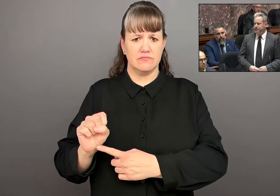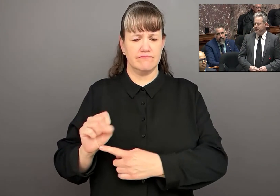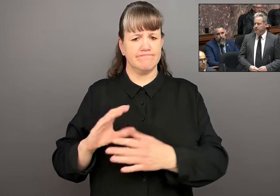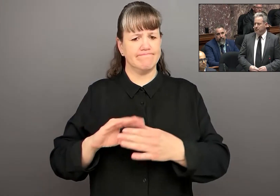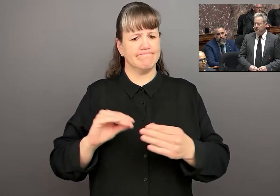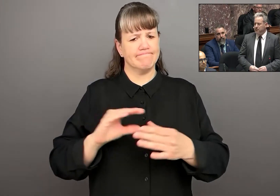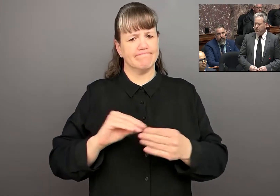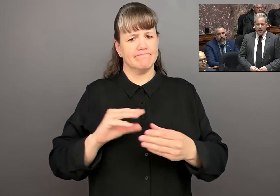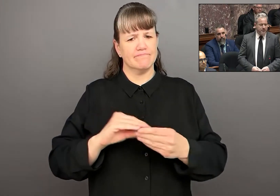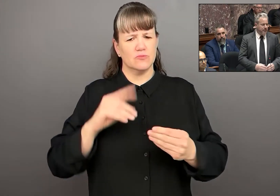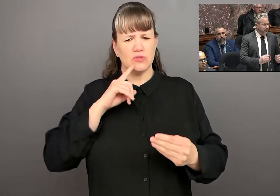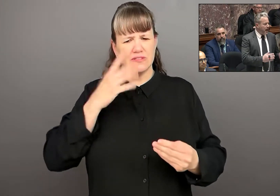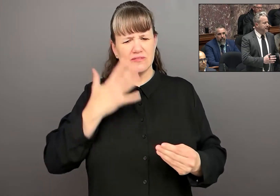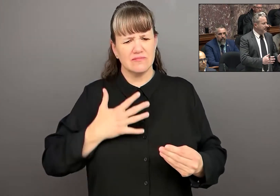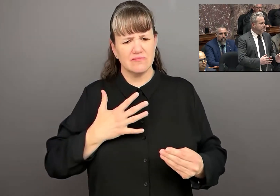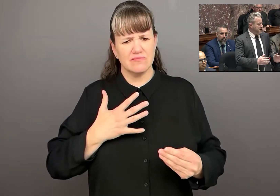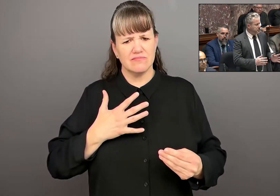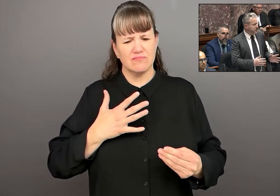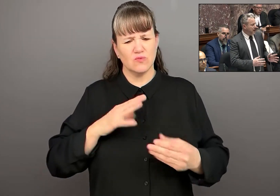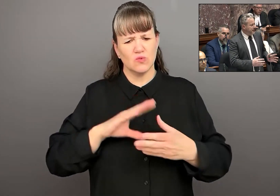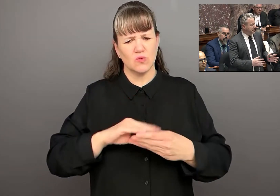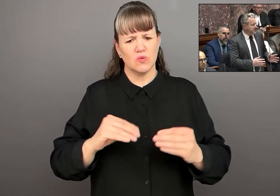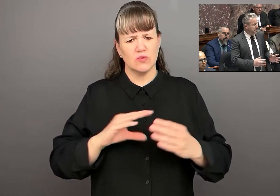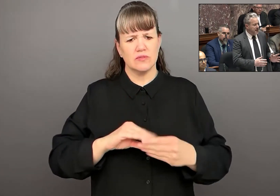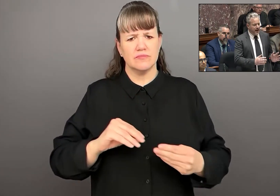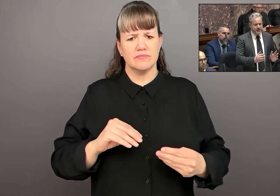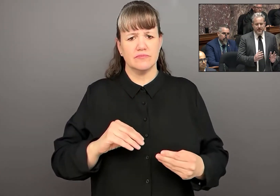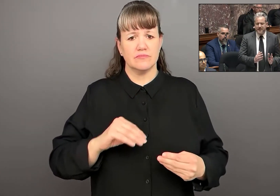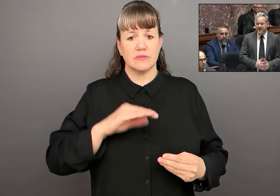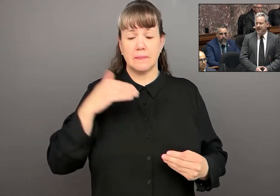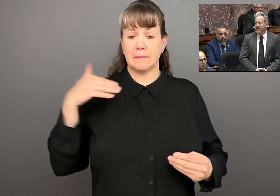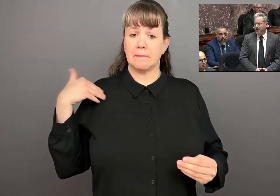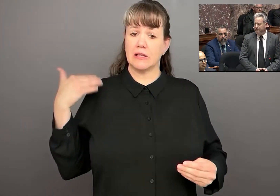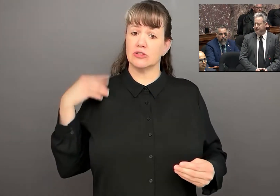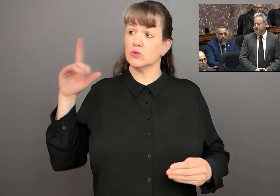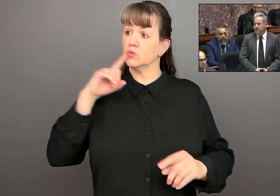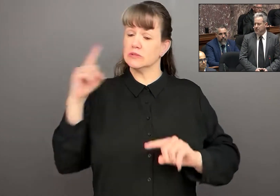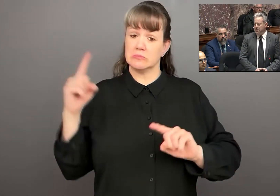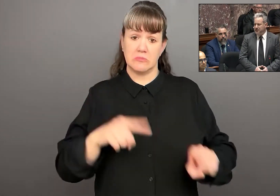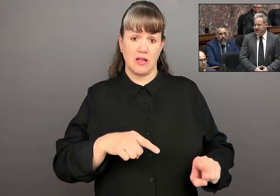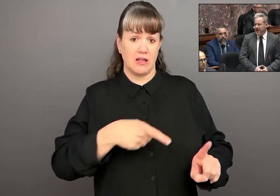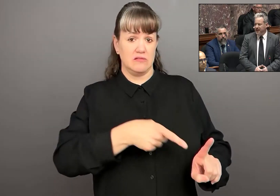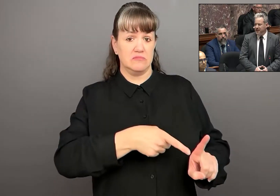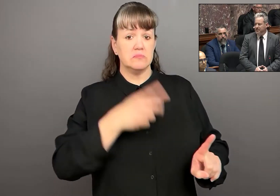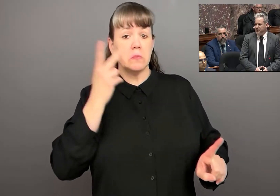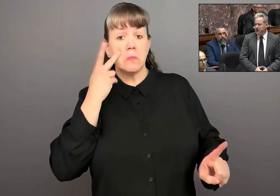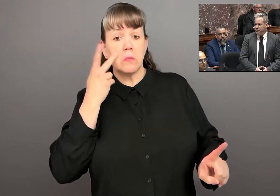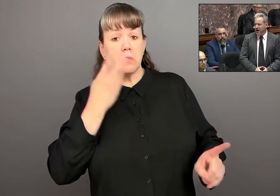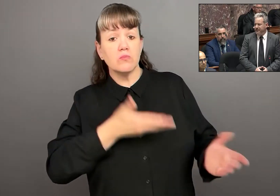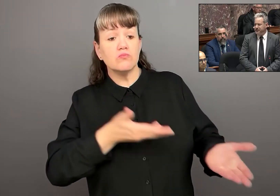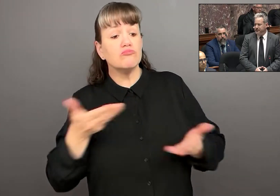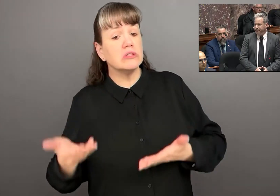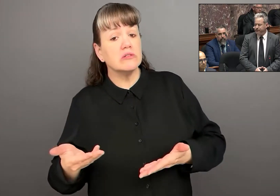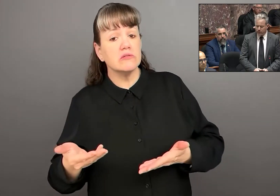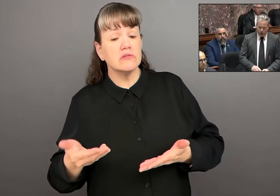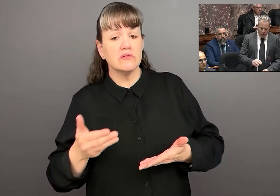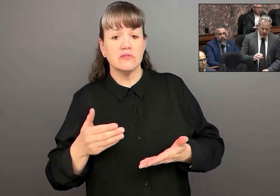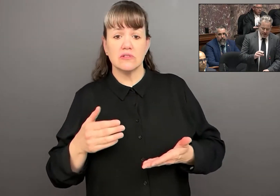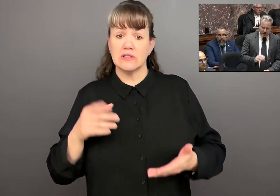on it. It's been brought to that minister's office, and it's been sitting there, sitting in the minister's